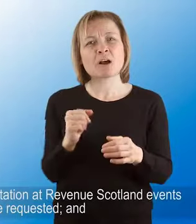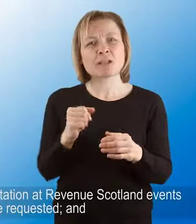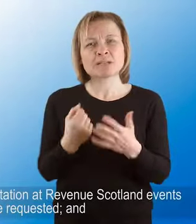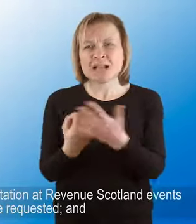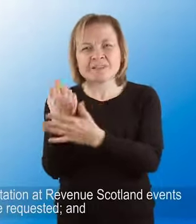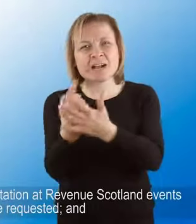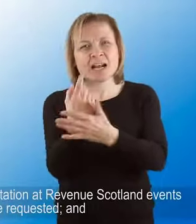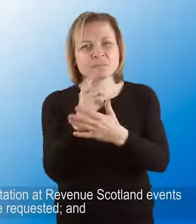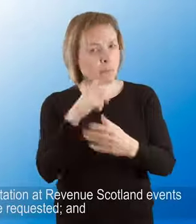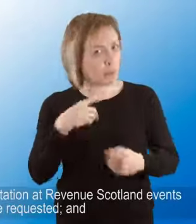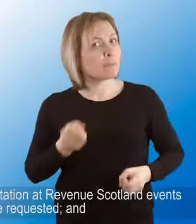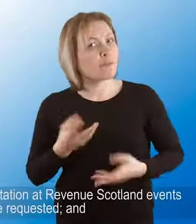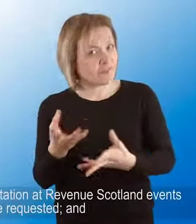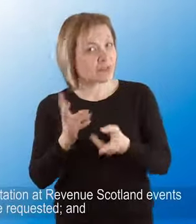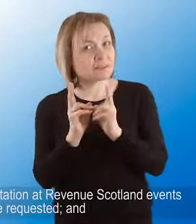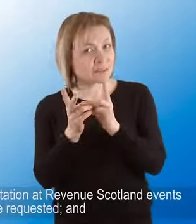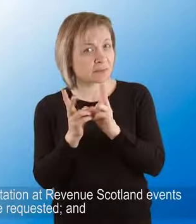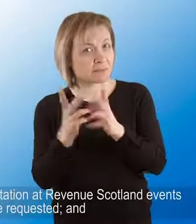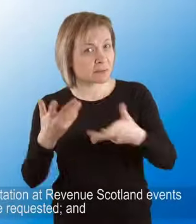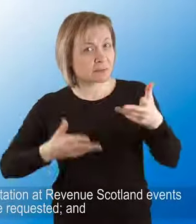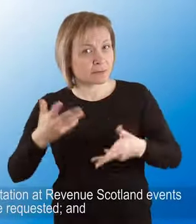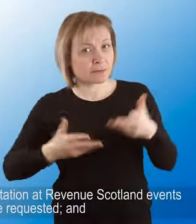Providing BSL interpretation at Revenue